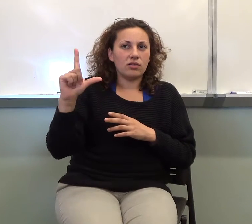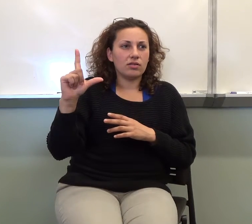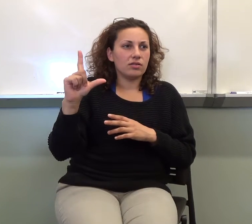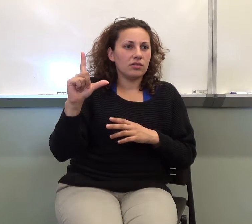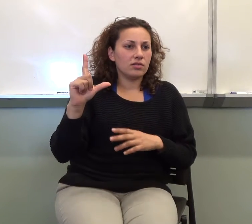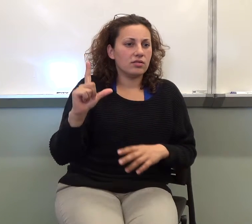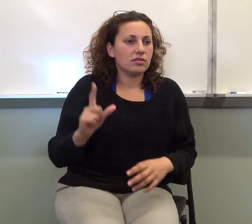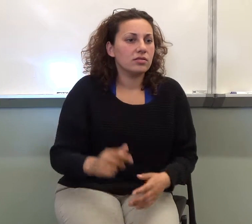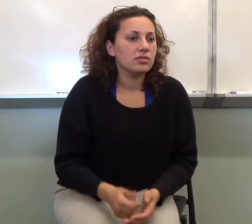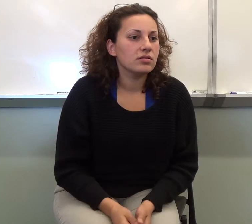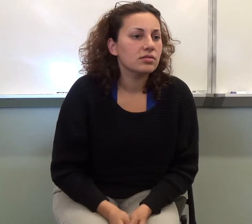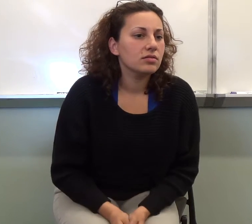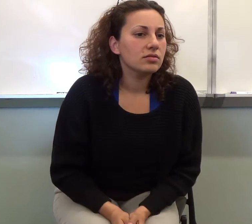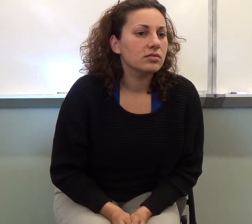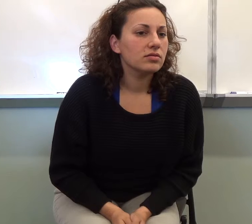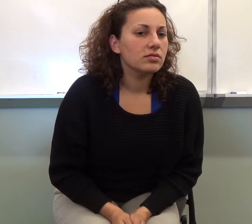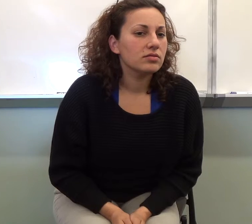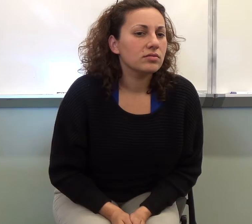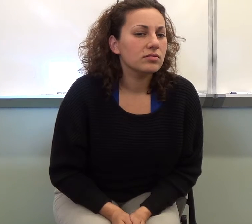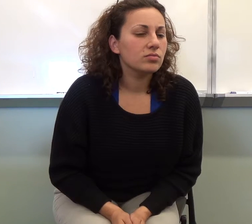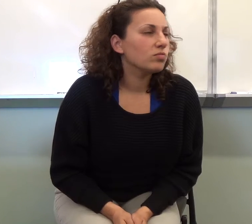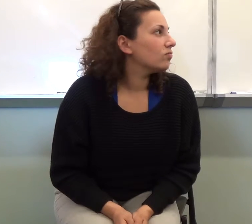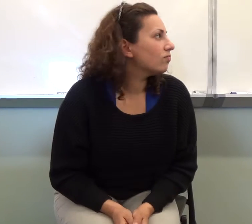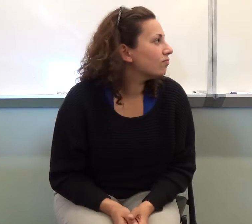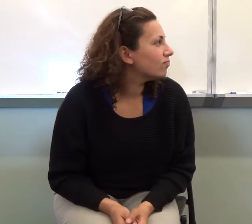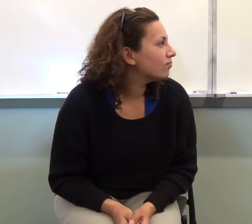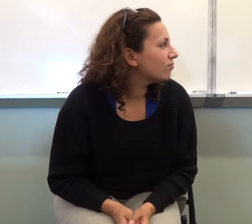So 2 columns. This is the number of times a day.